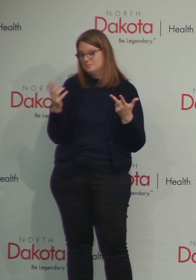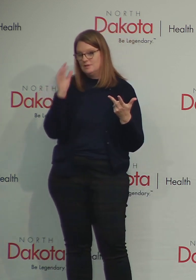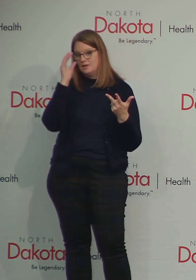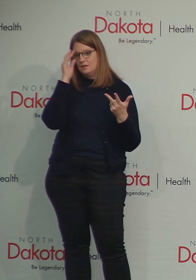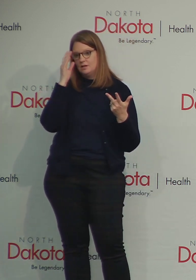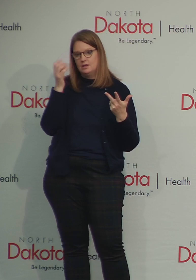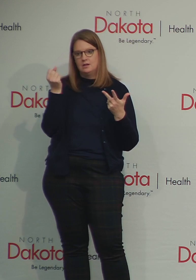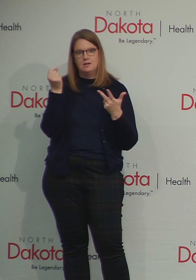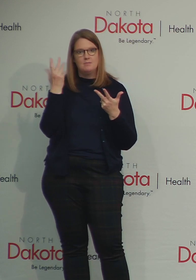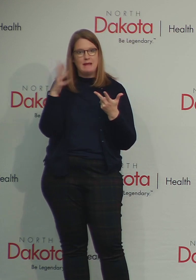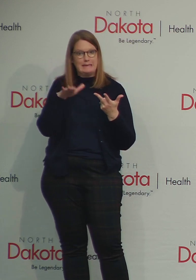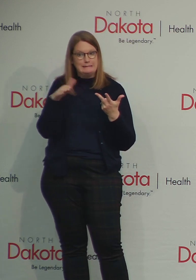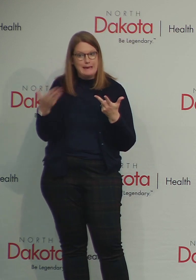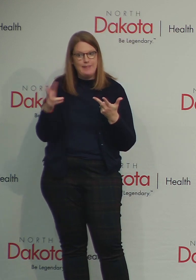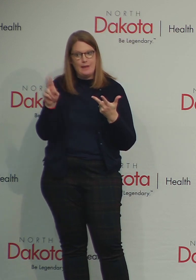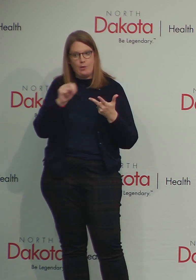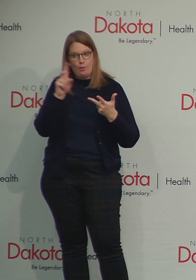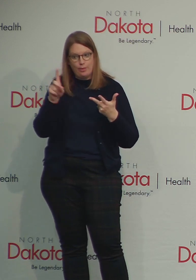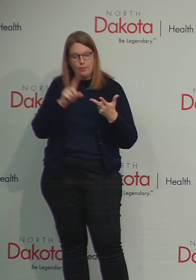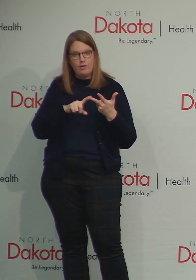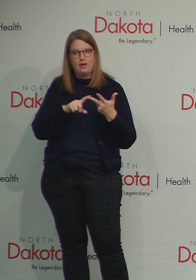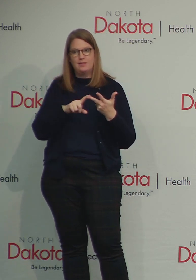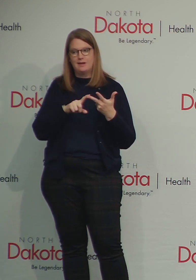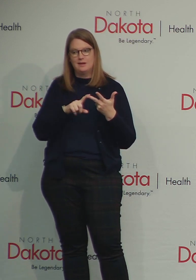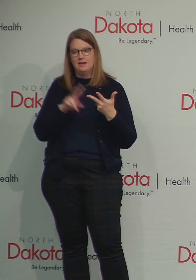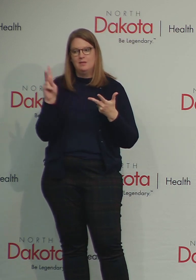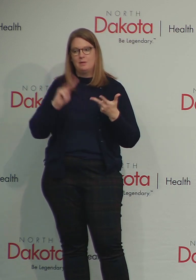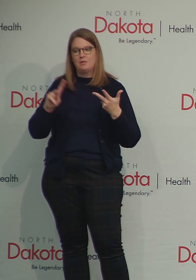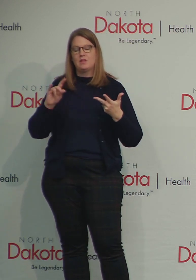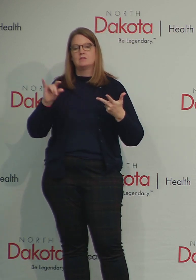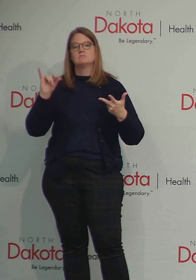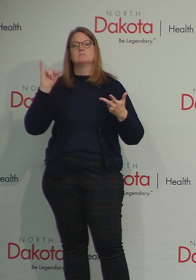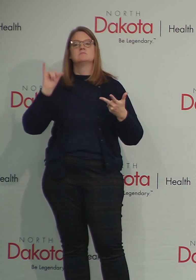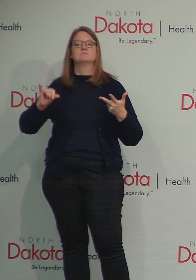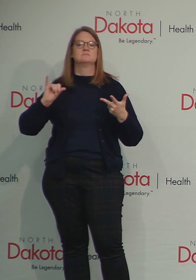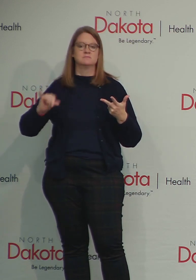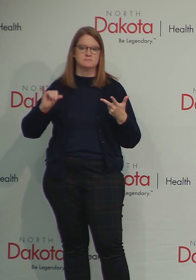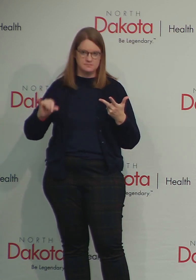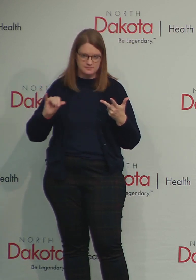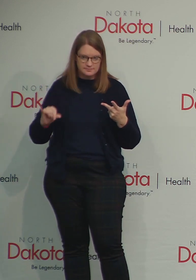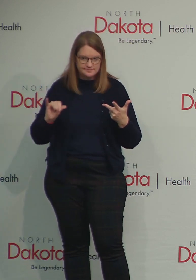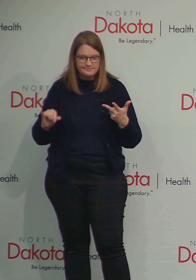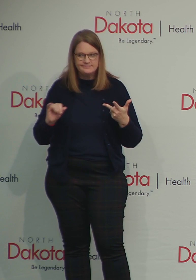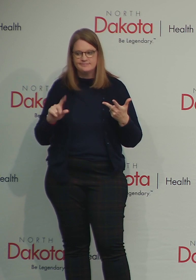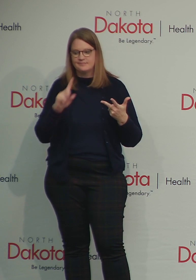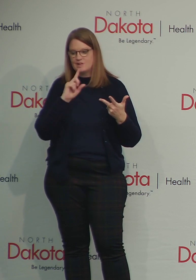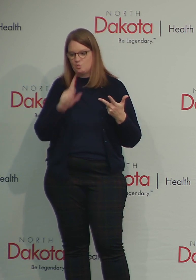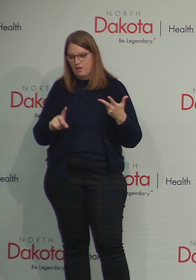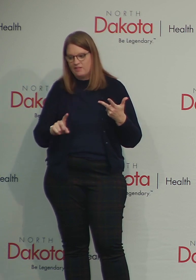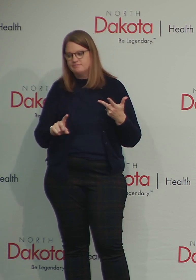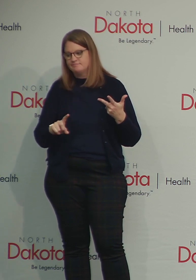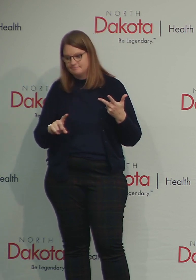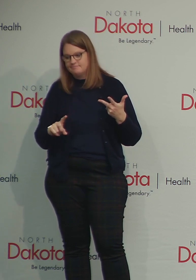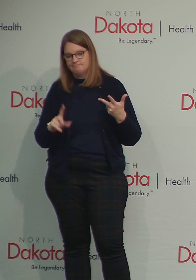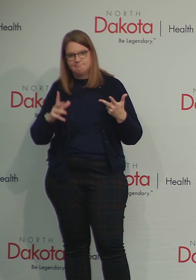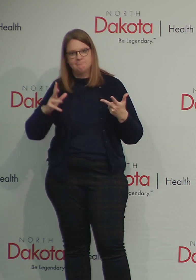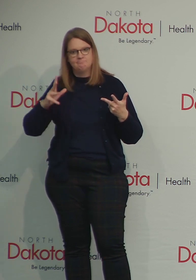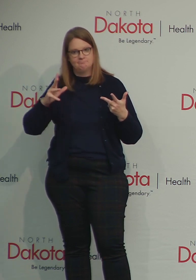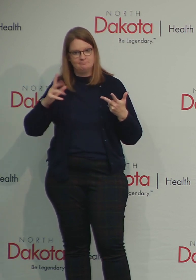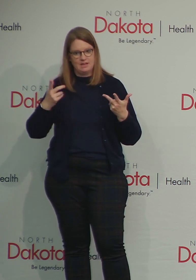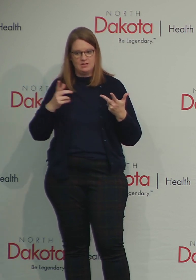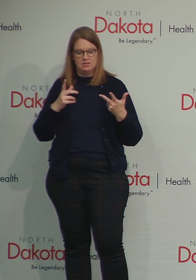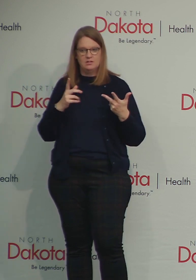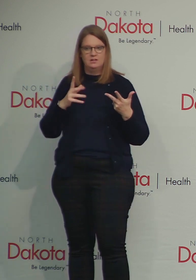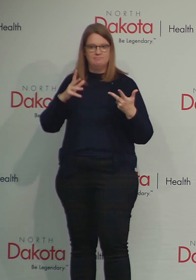much death in North Dakota that people actually started to understand that this was real, and so many people friends that